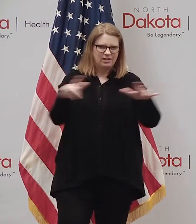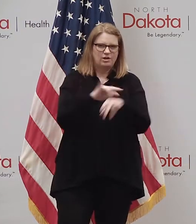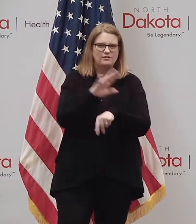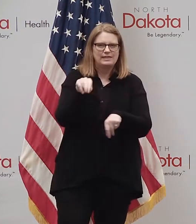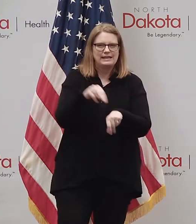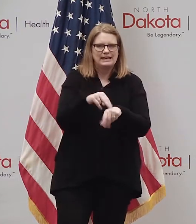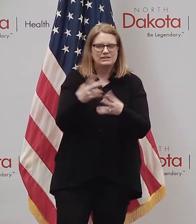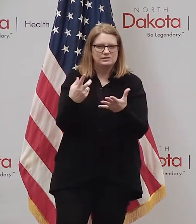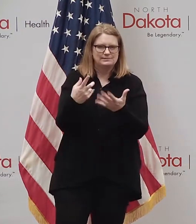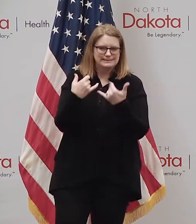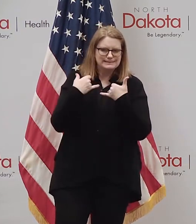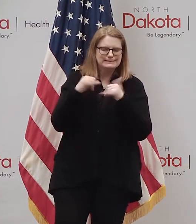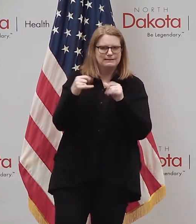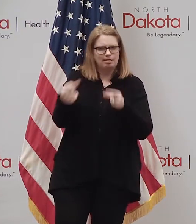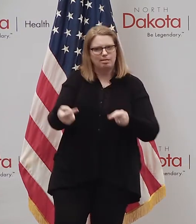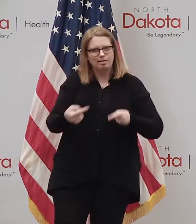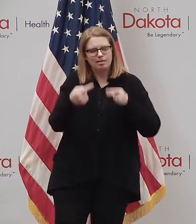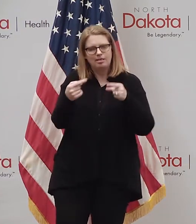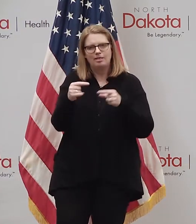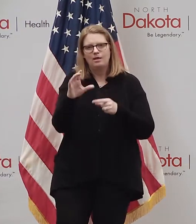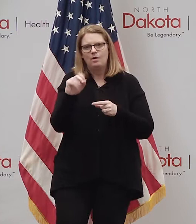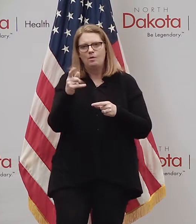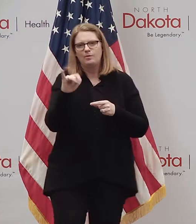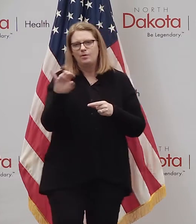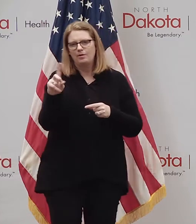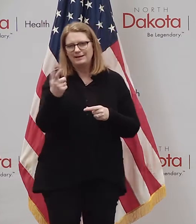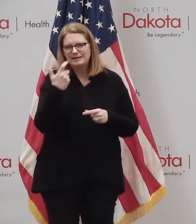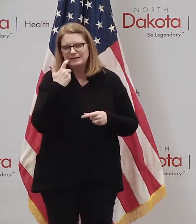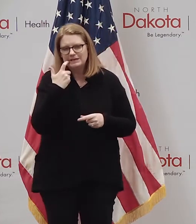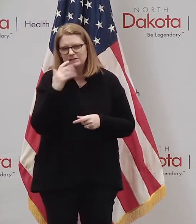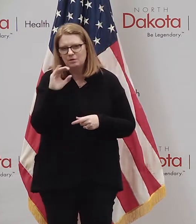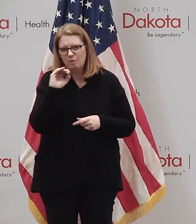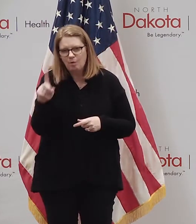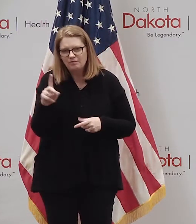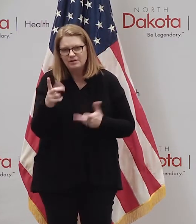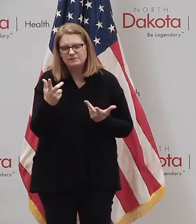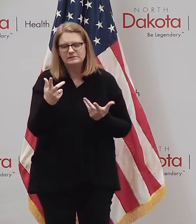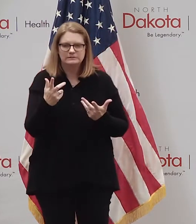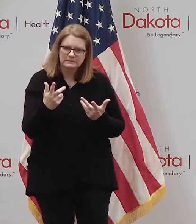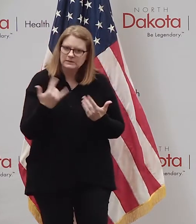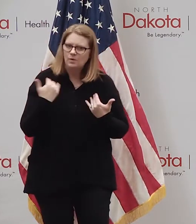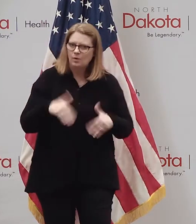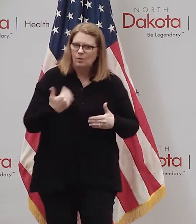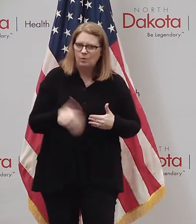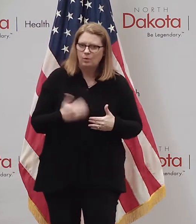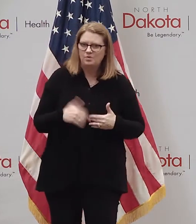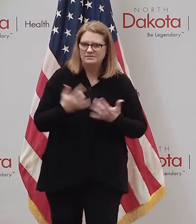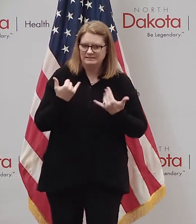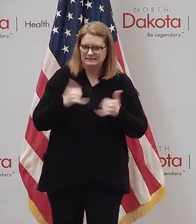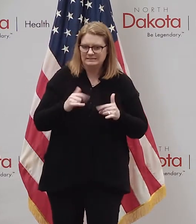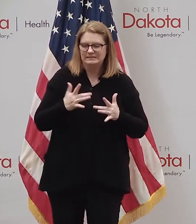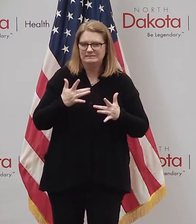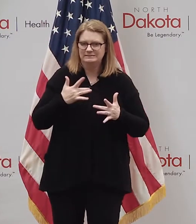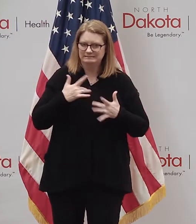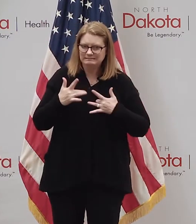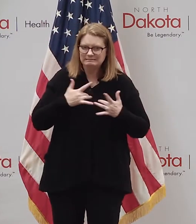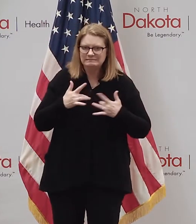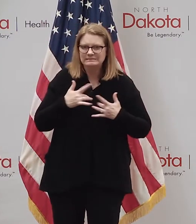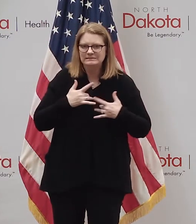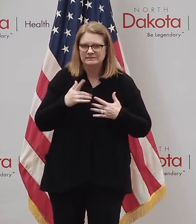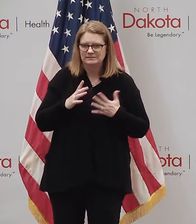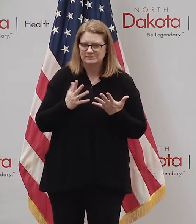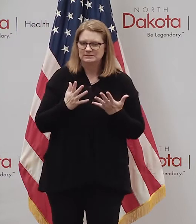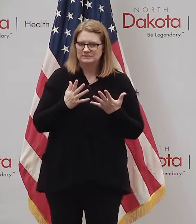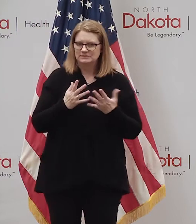addressing a crisis of opioid addiction and overdose. Concerns continue to mount regarding the impact and the loss of life caused